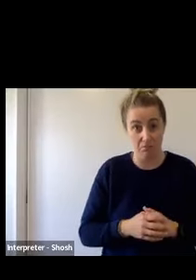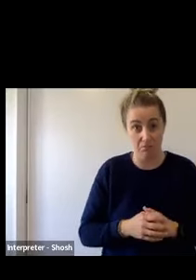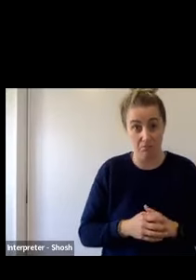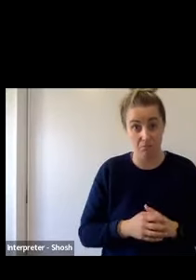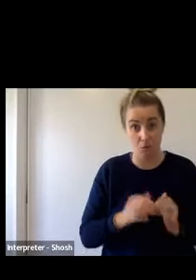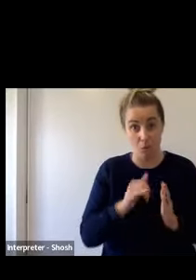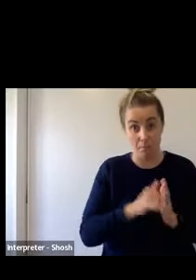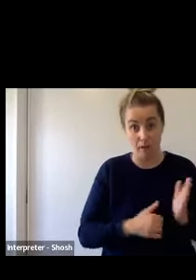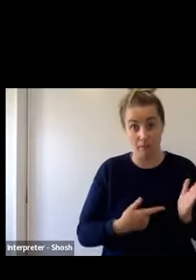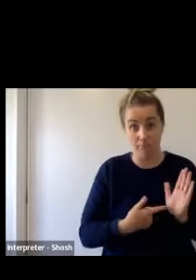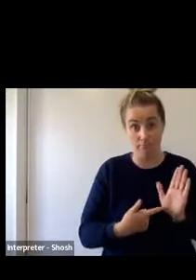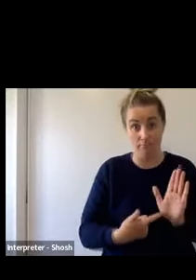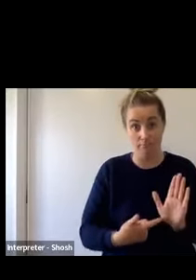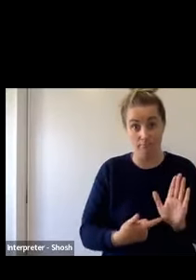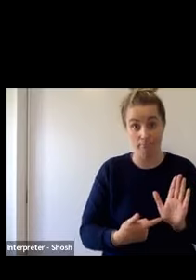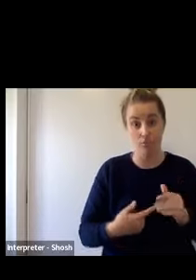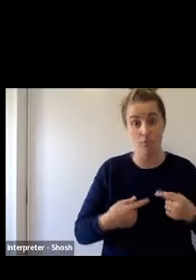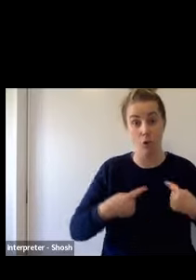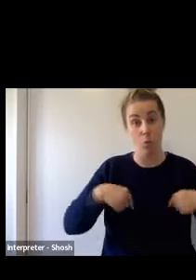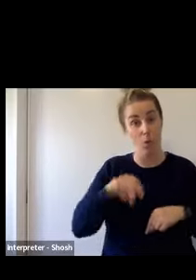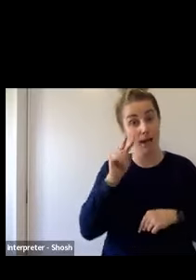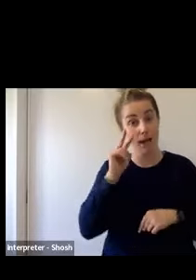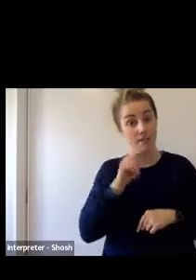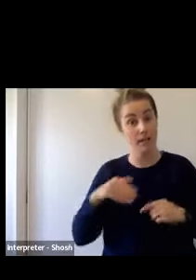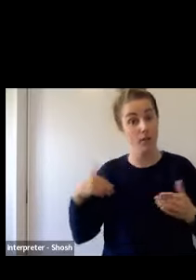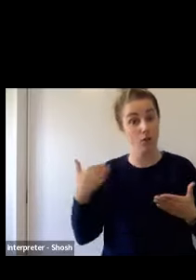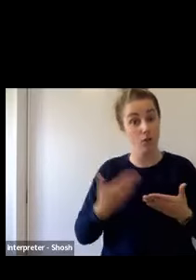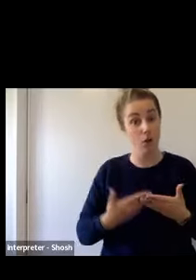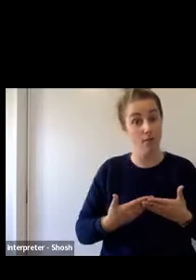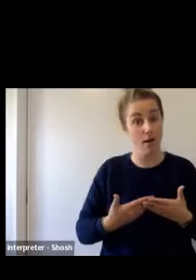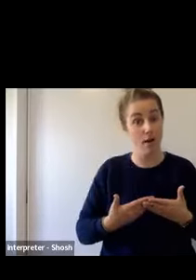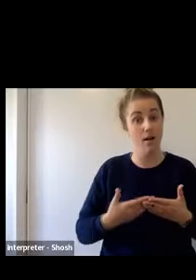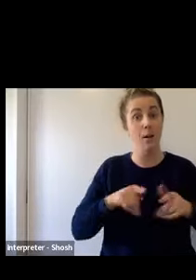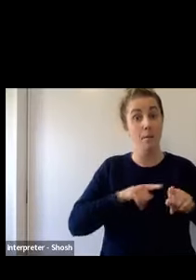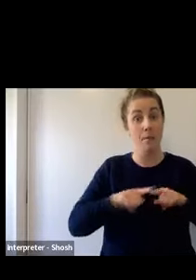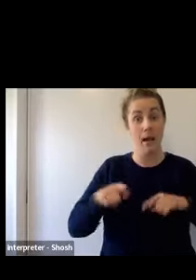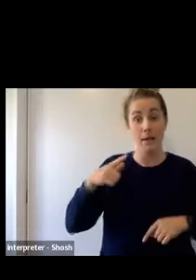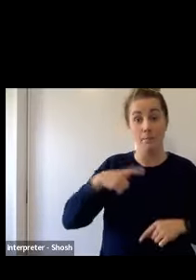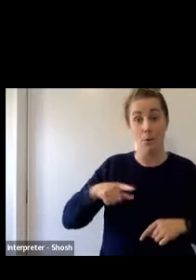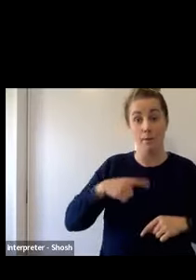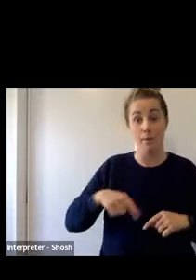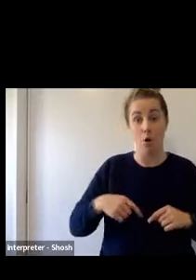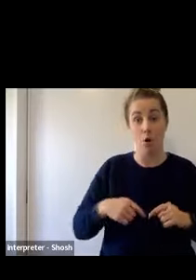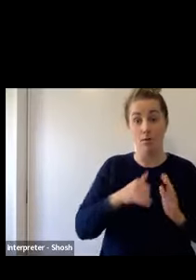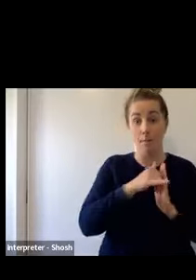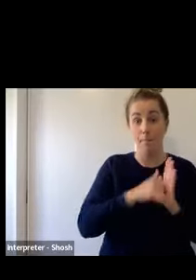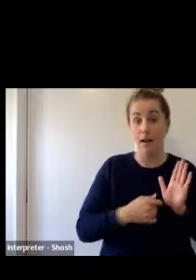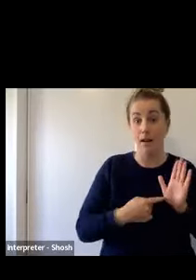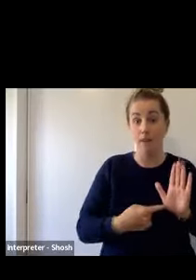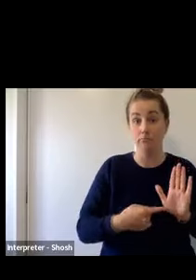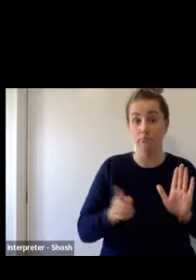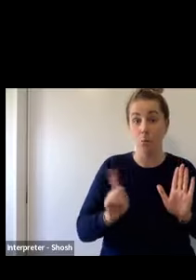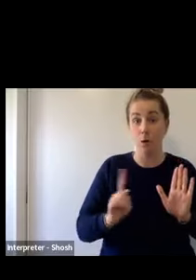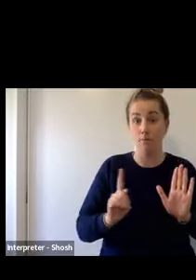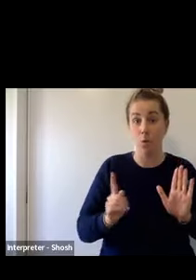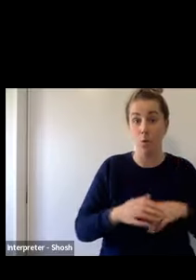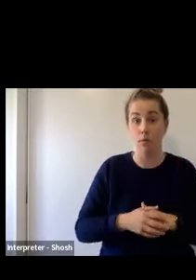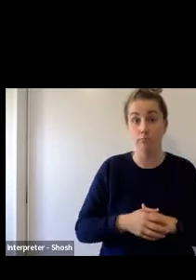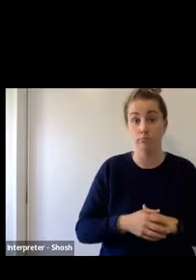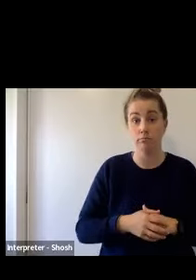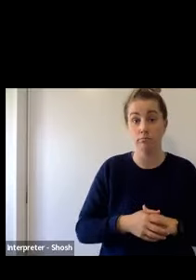So from what we have seen, the main purpose of the bill